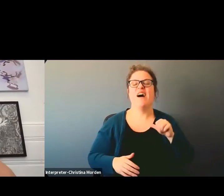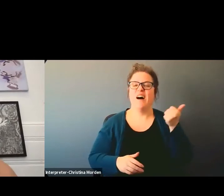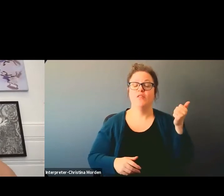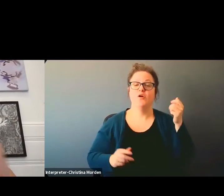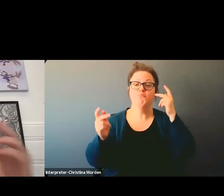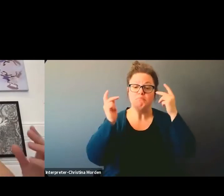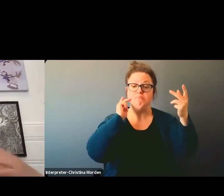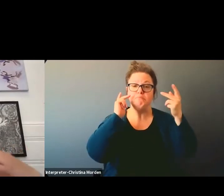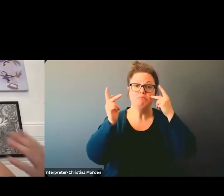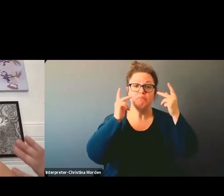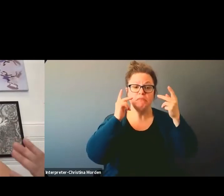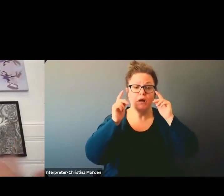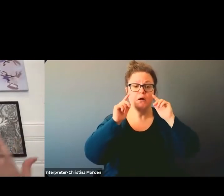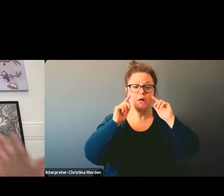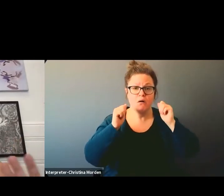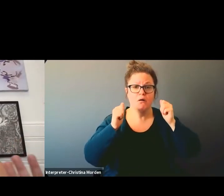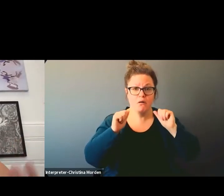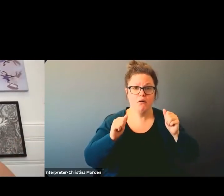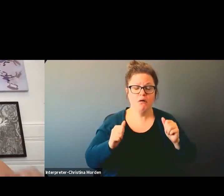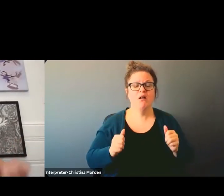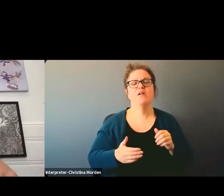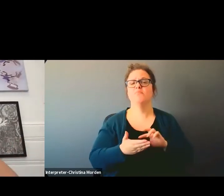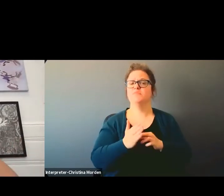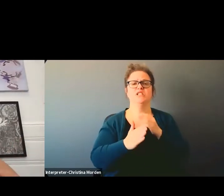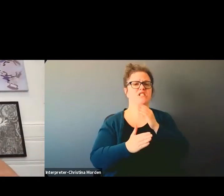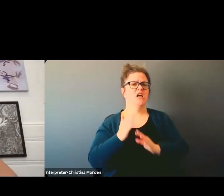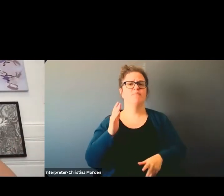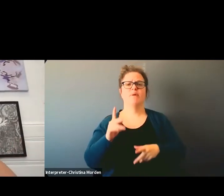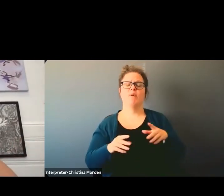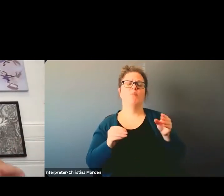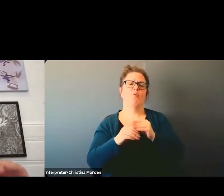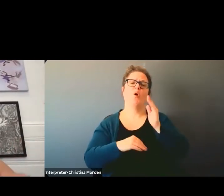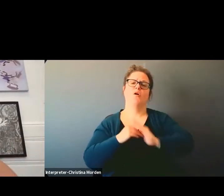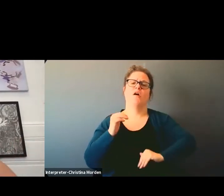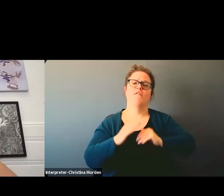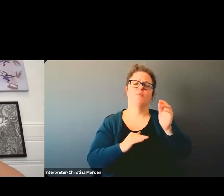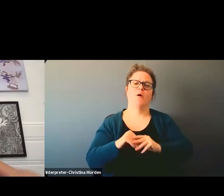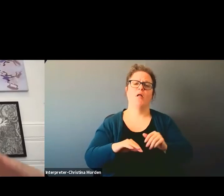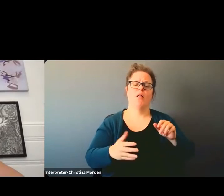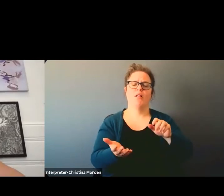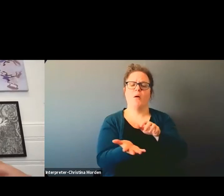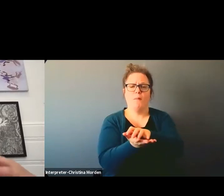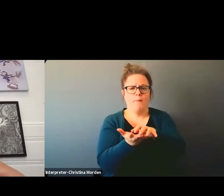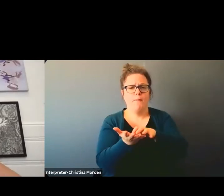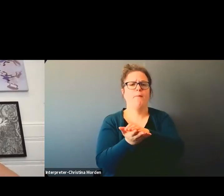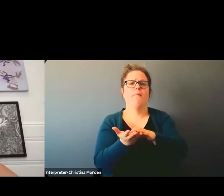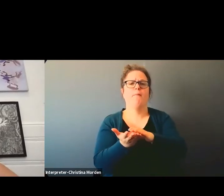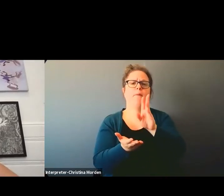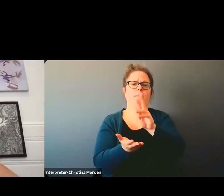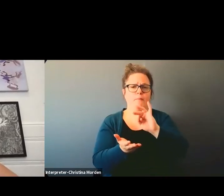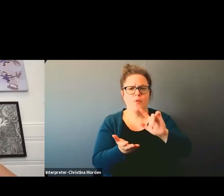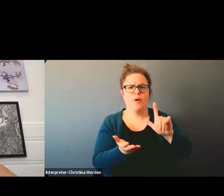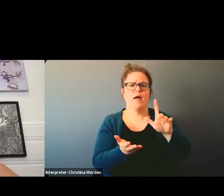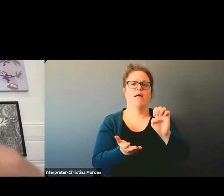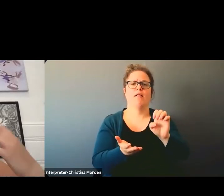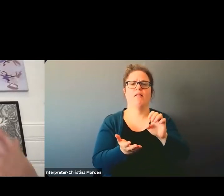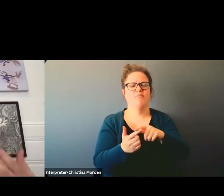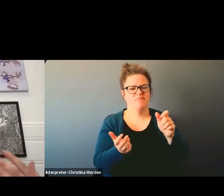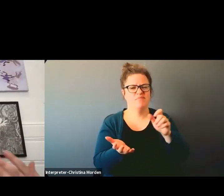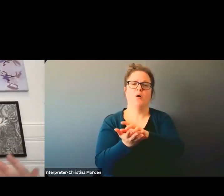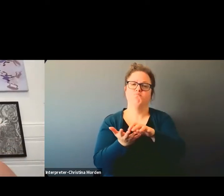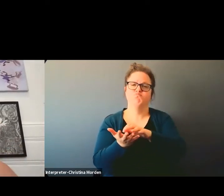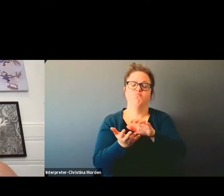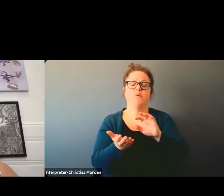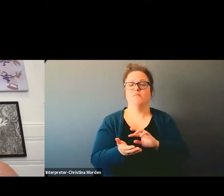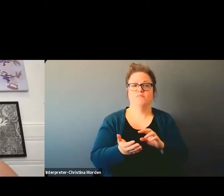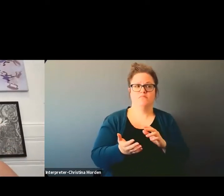life. That means that some people are more comfortable with tactile information, such as braille or raised images. That's more those who are born